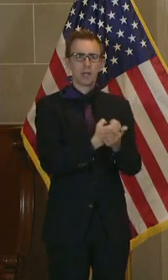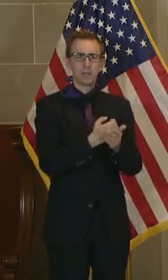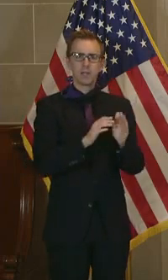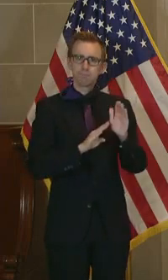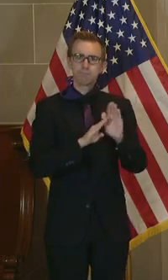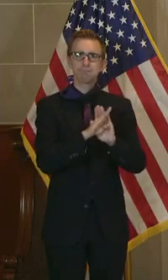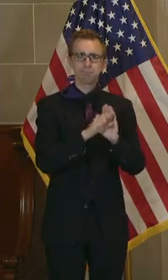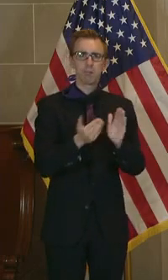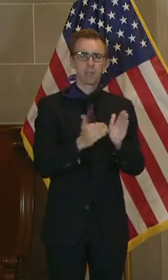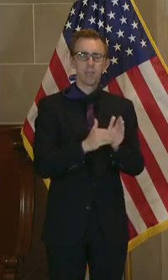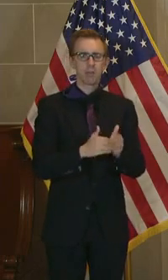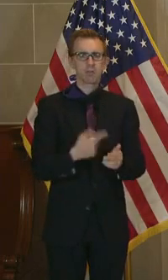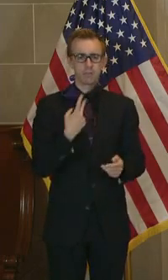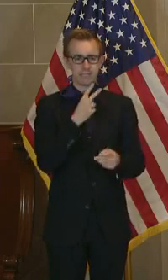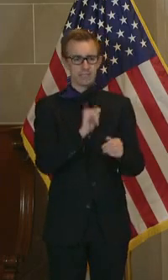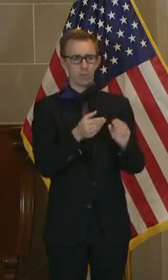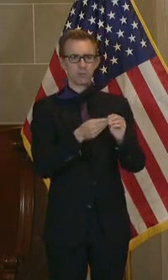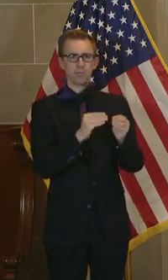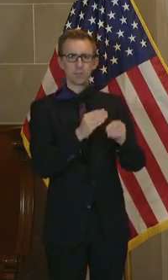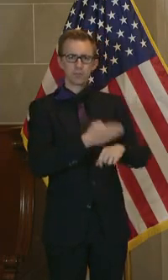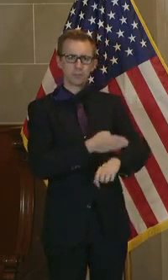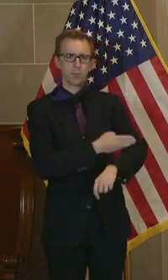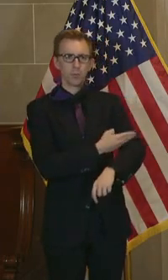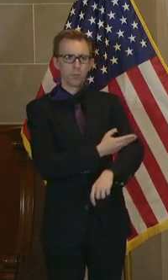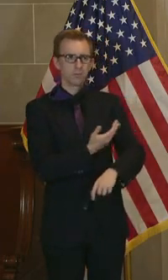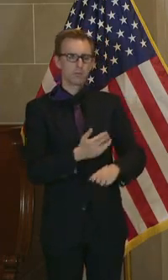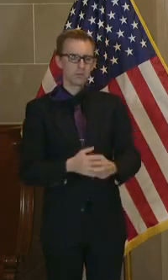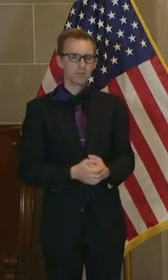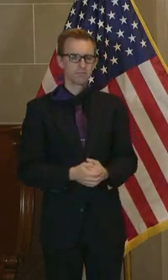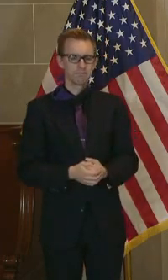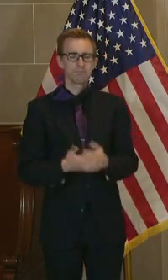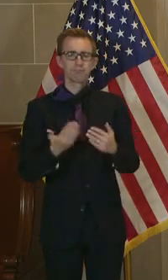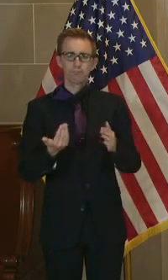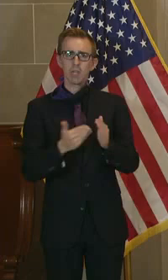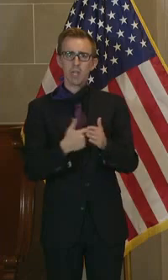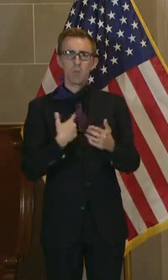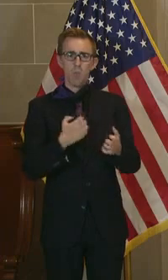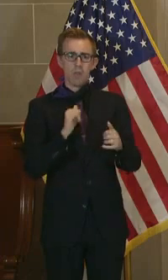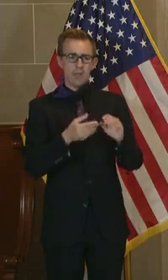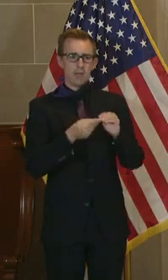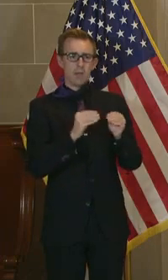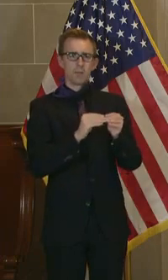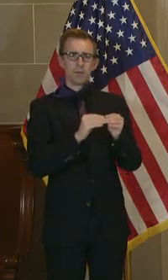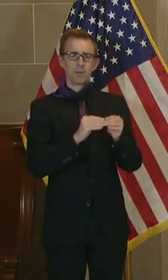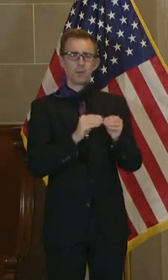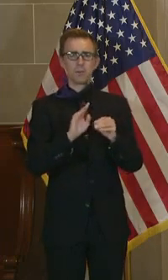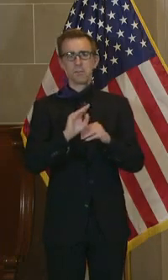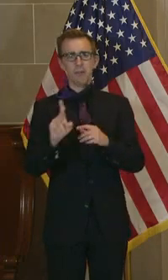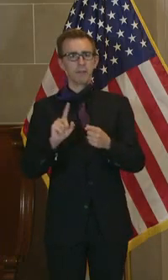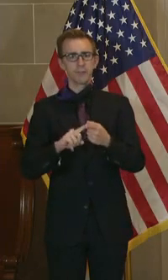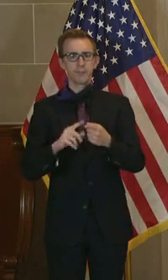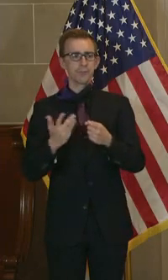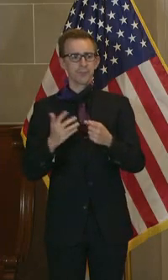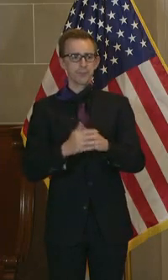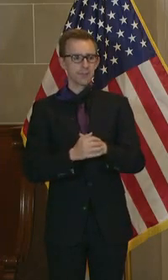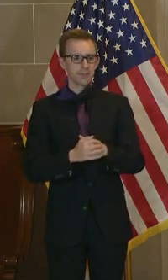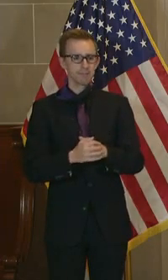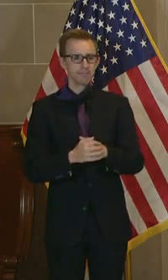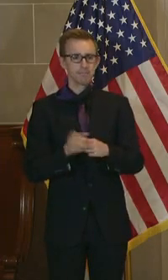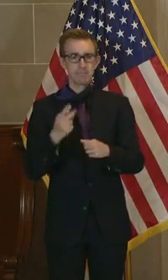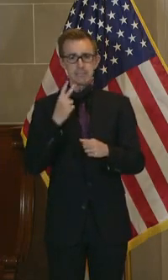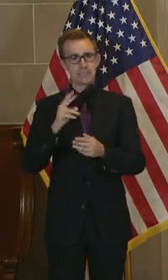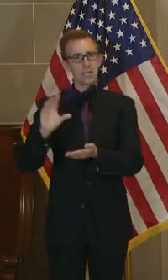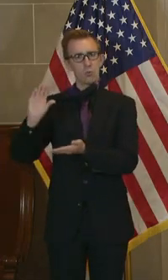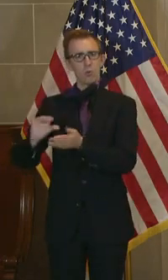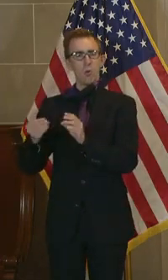have to do to move those numbers. But, again, we'd love to have that number back down there to, as soon as we could in those low digits.